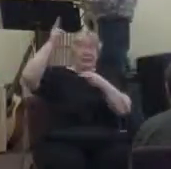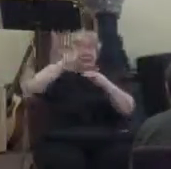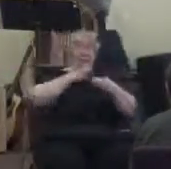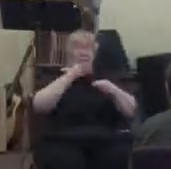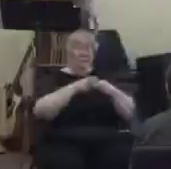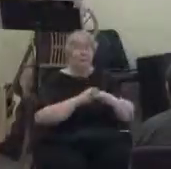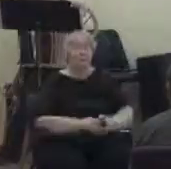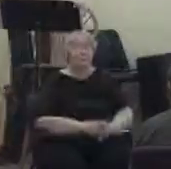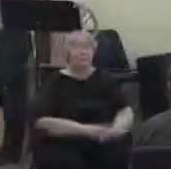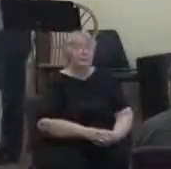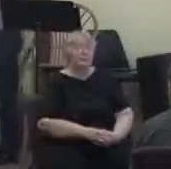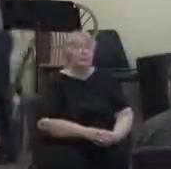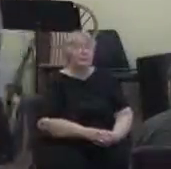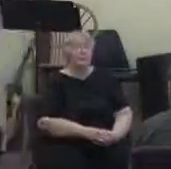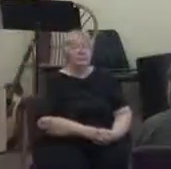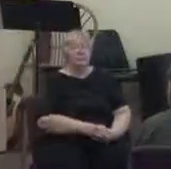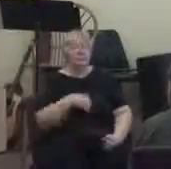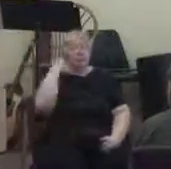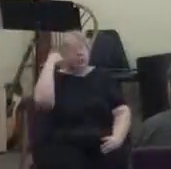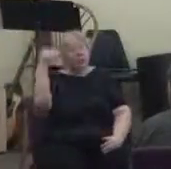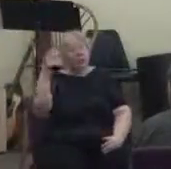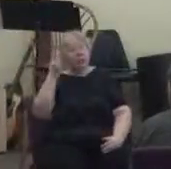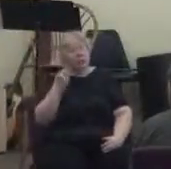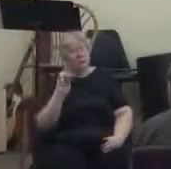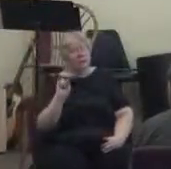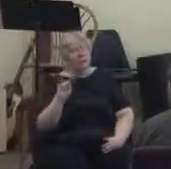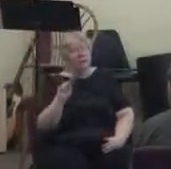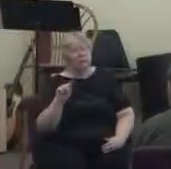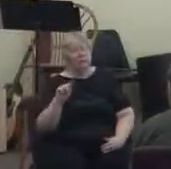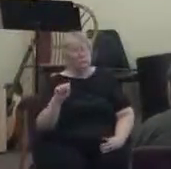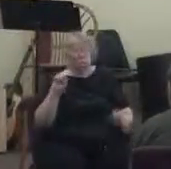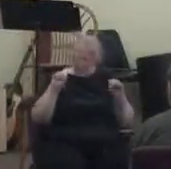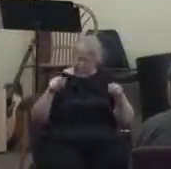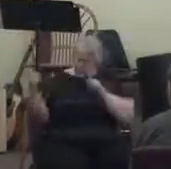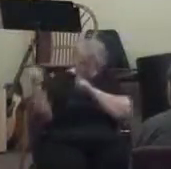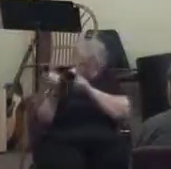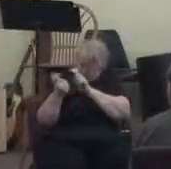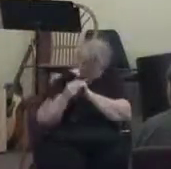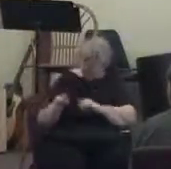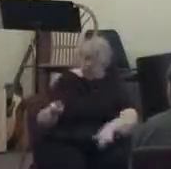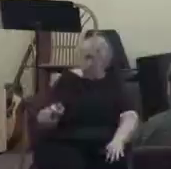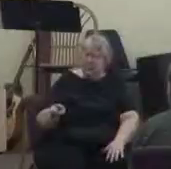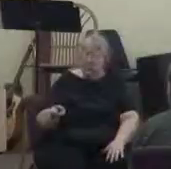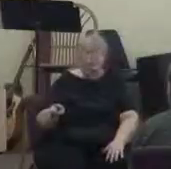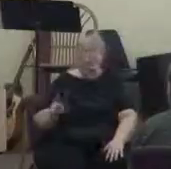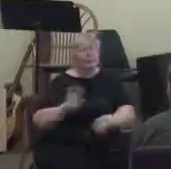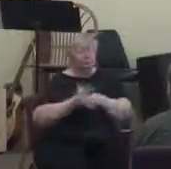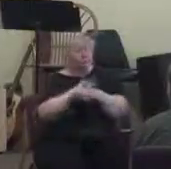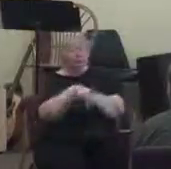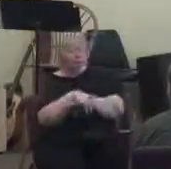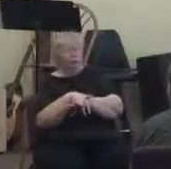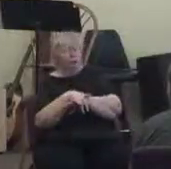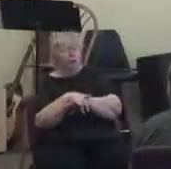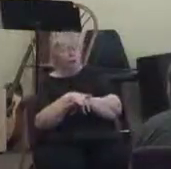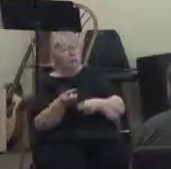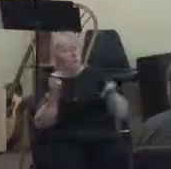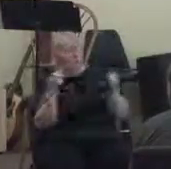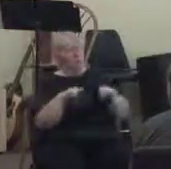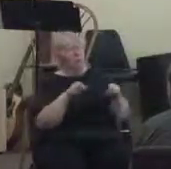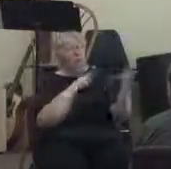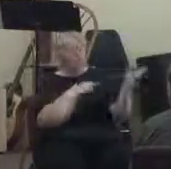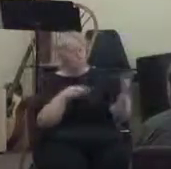story. I called Kent and I asked him if I could meet with him. And it was early on as we were ready to